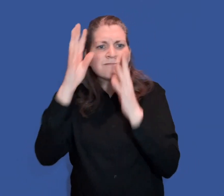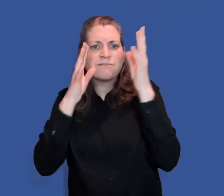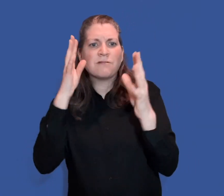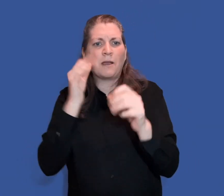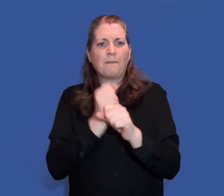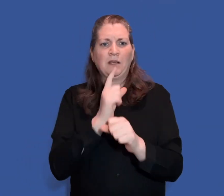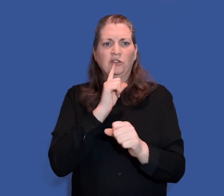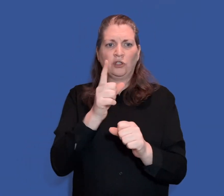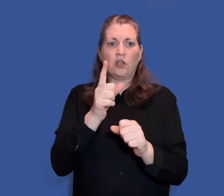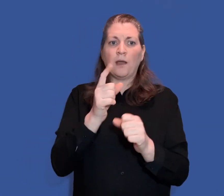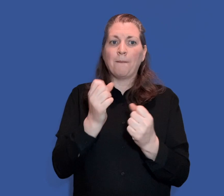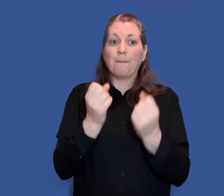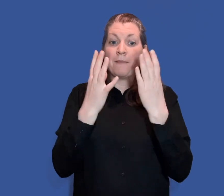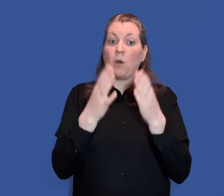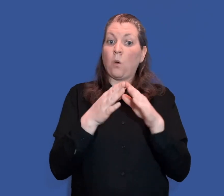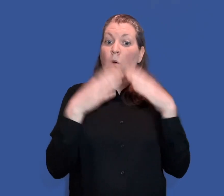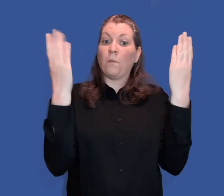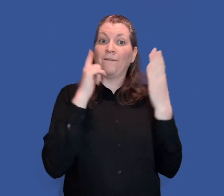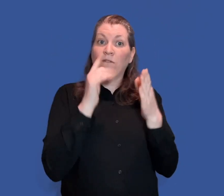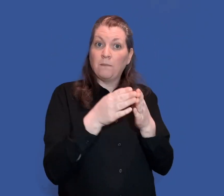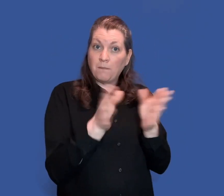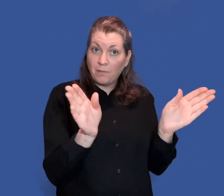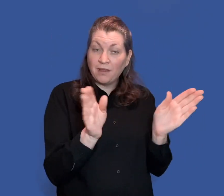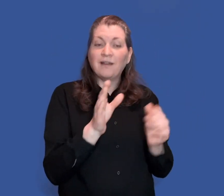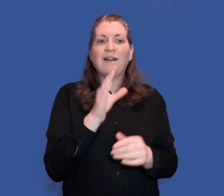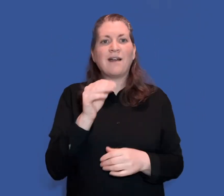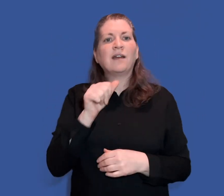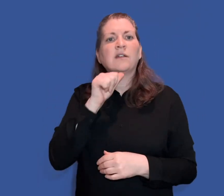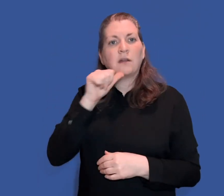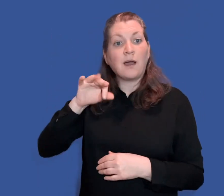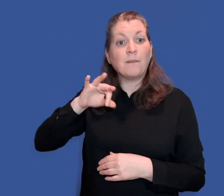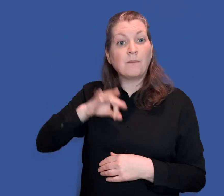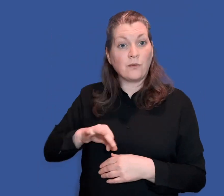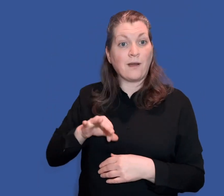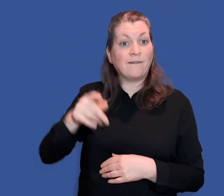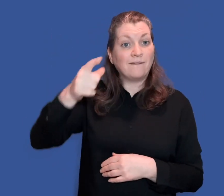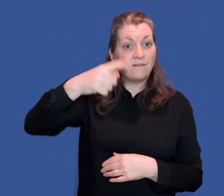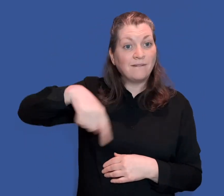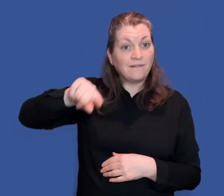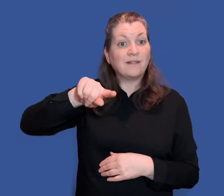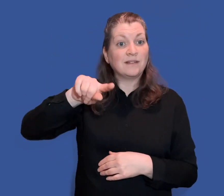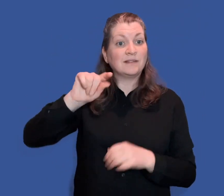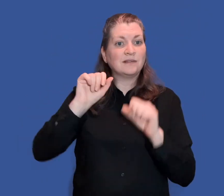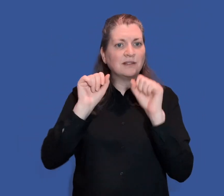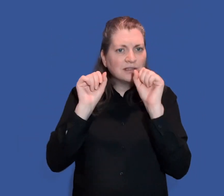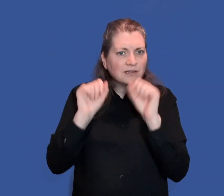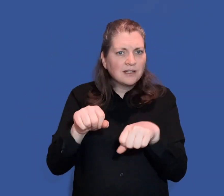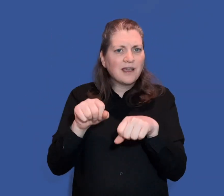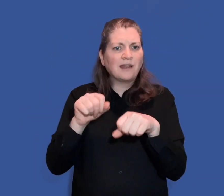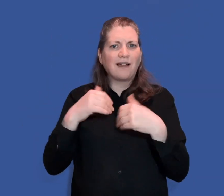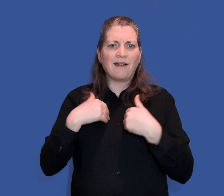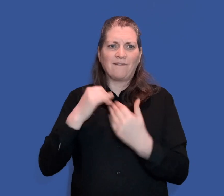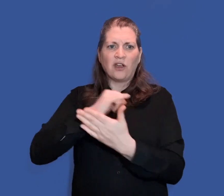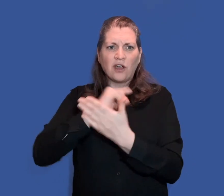renovation projects for both public and nonprofit artistic performance